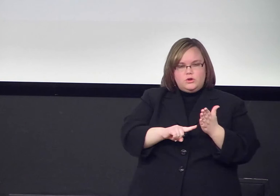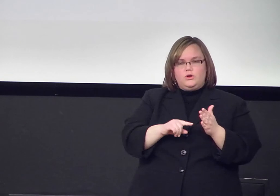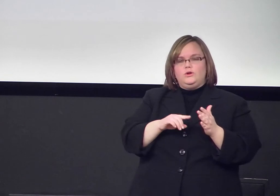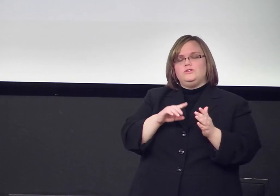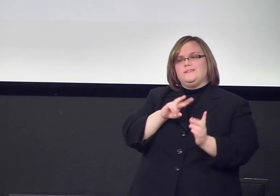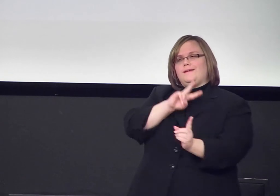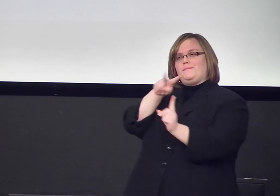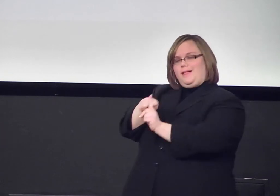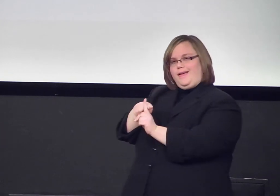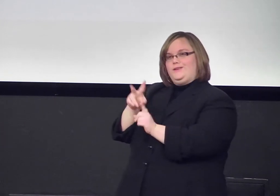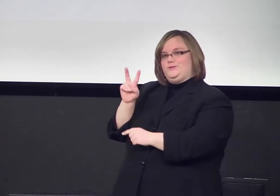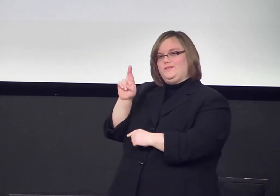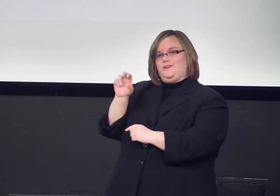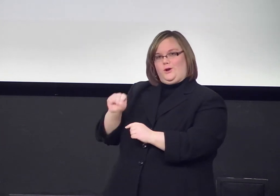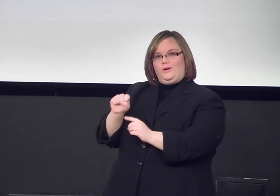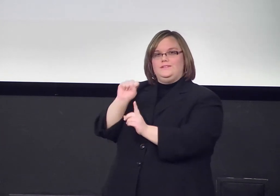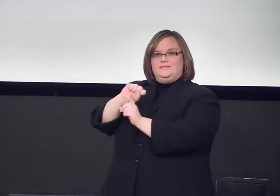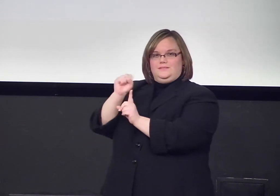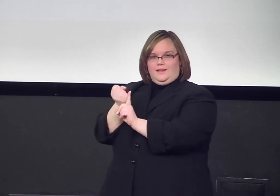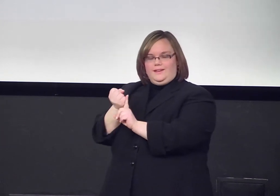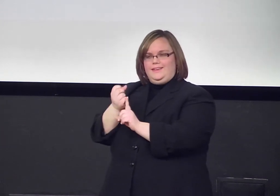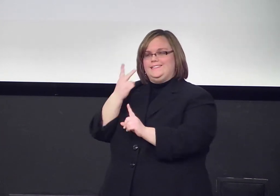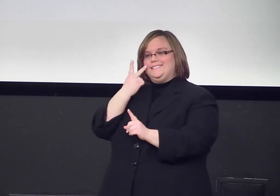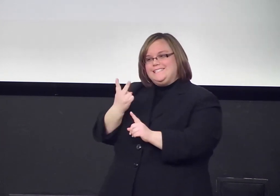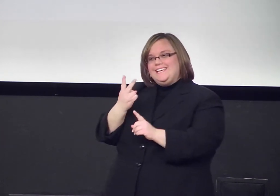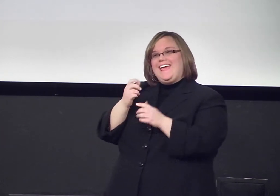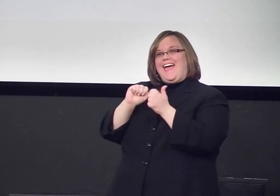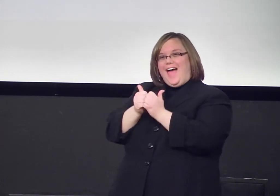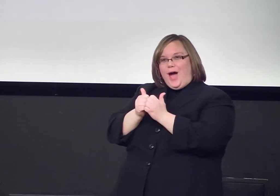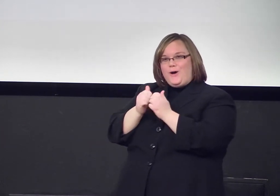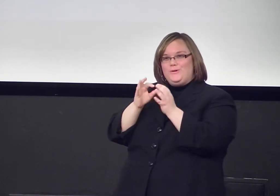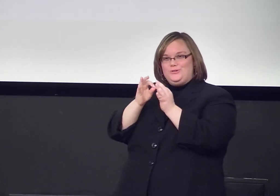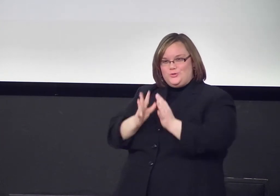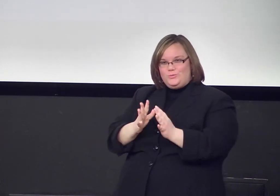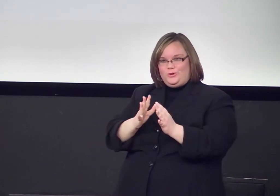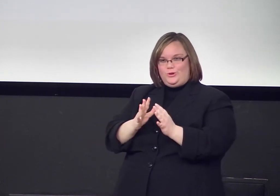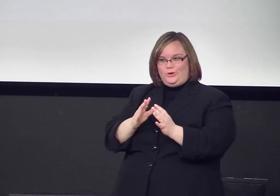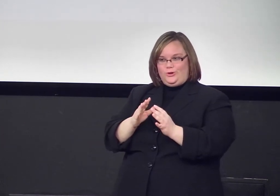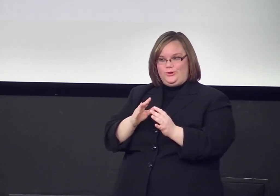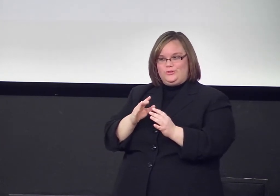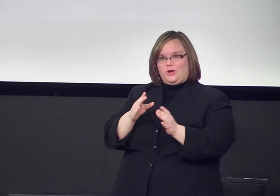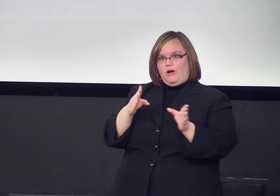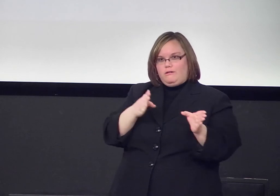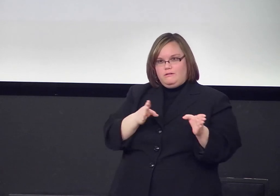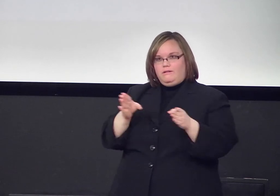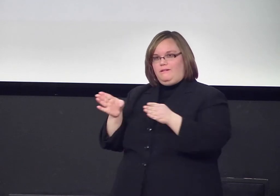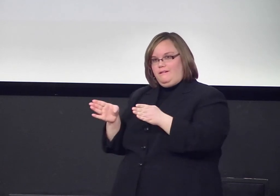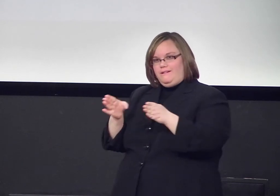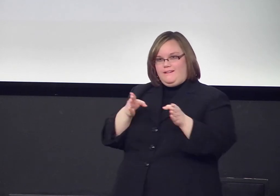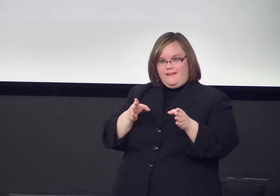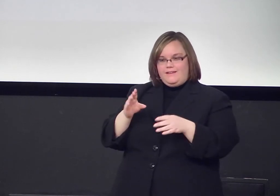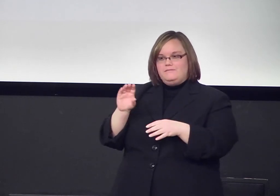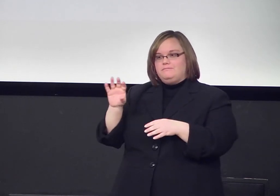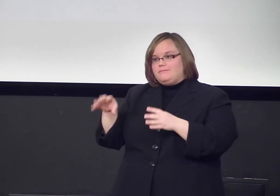And I used her research to apply it to the VRS environment to see how interpreters